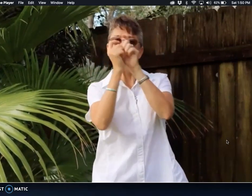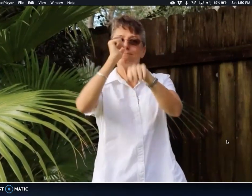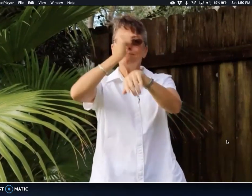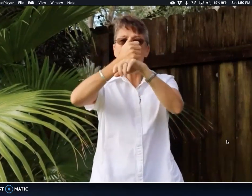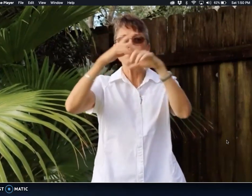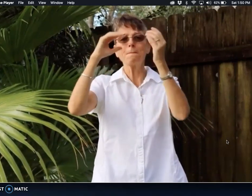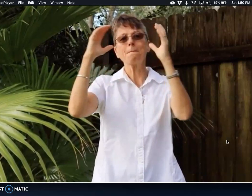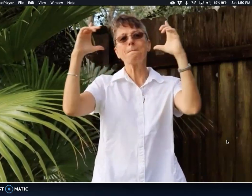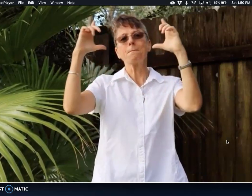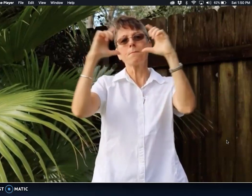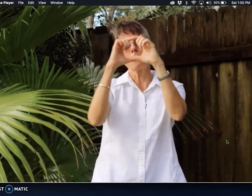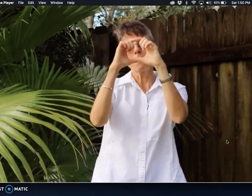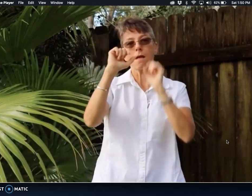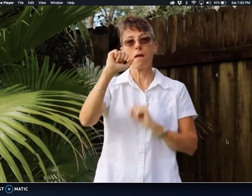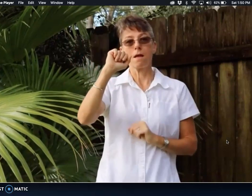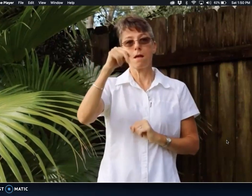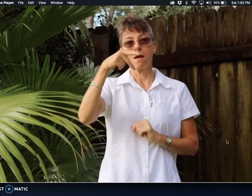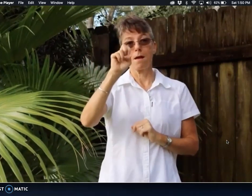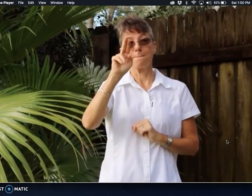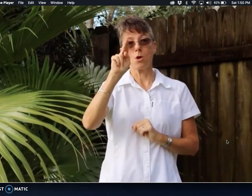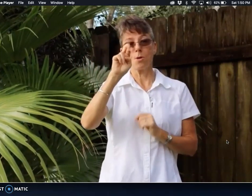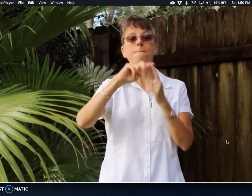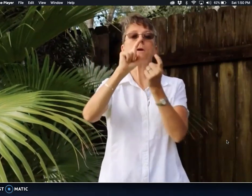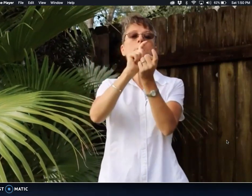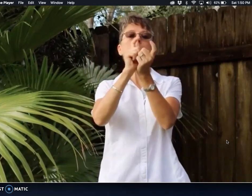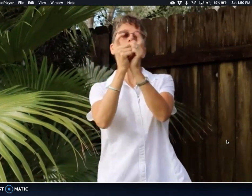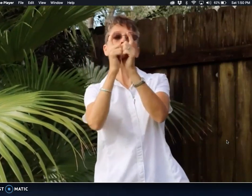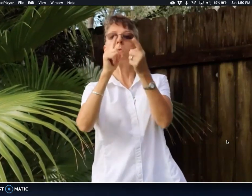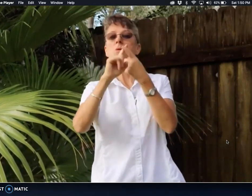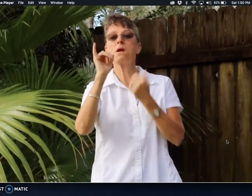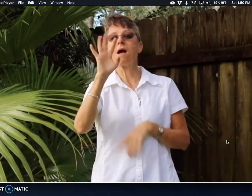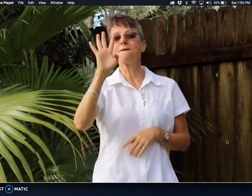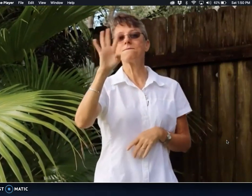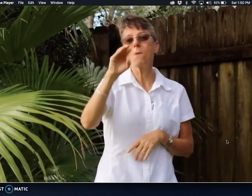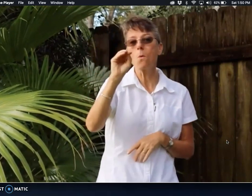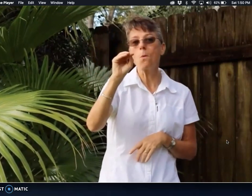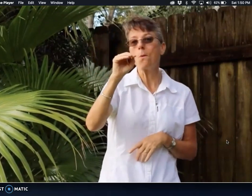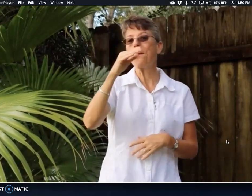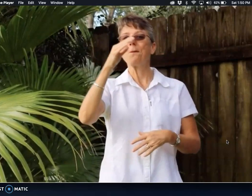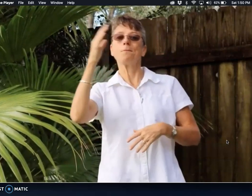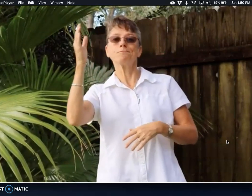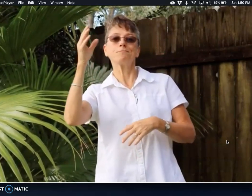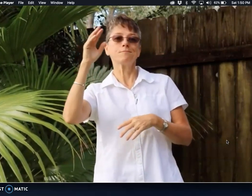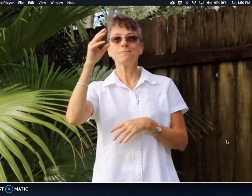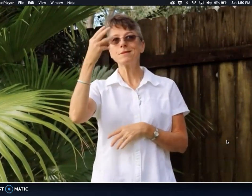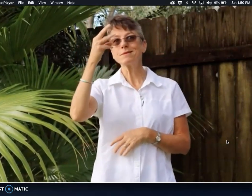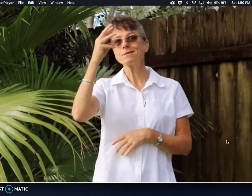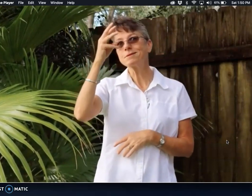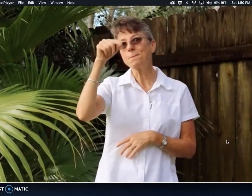say you make the lens size smaller, you will raise the aperture to like